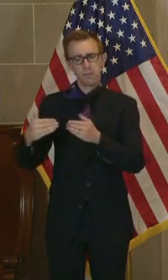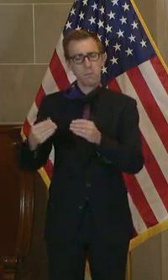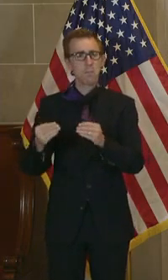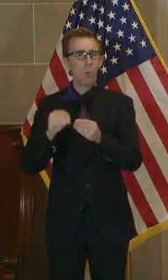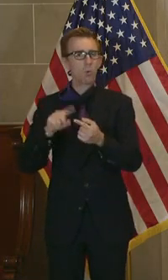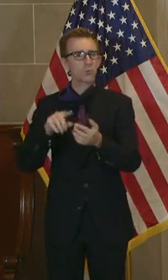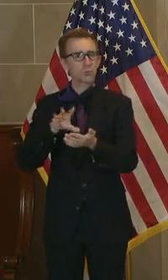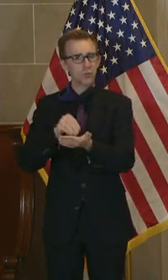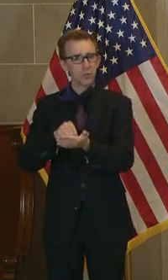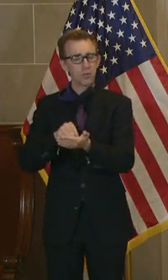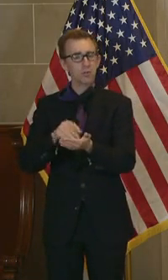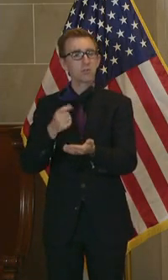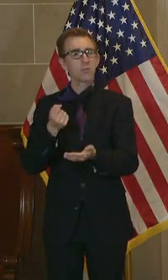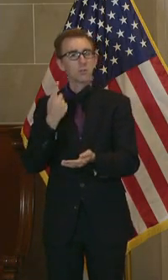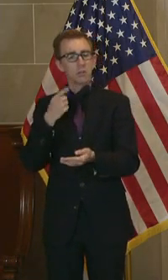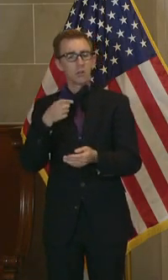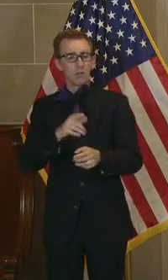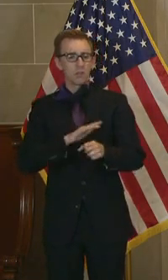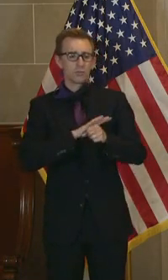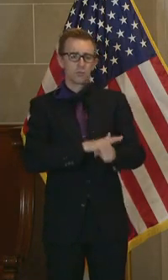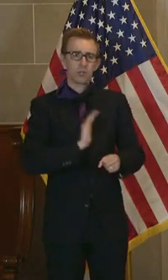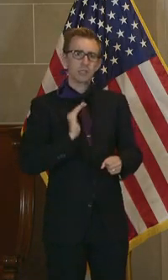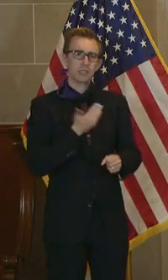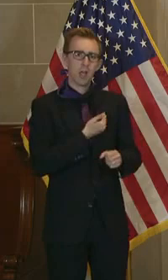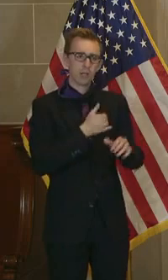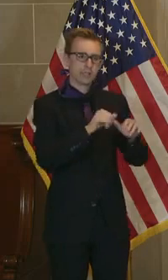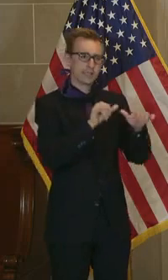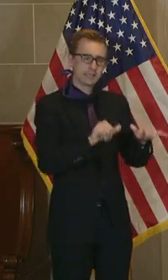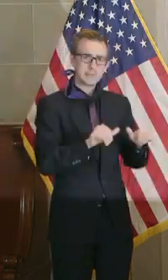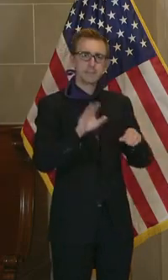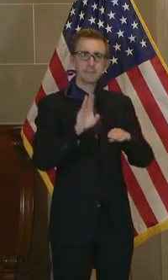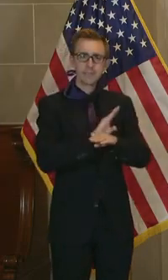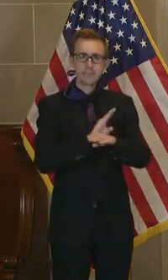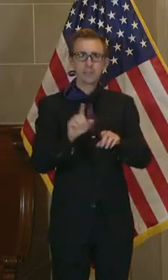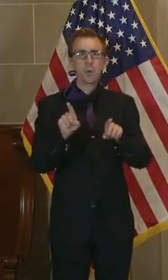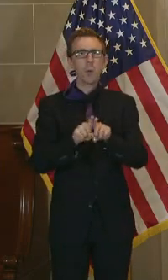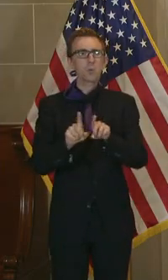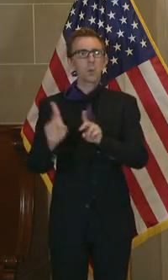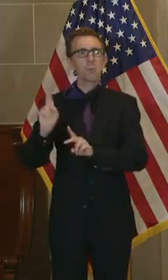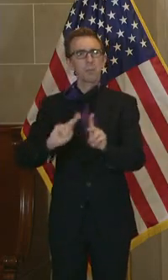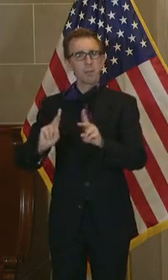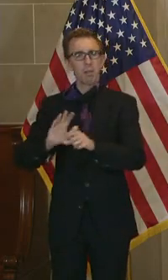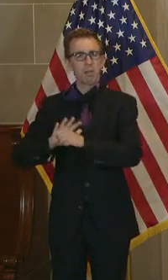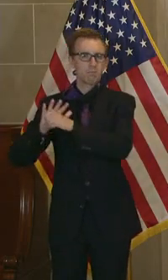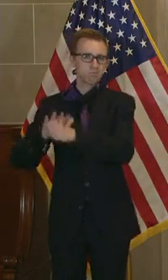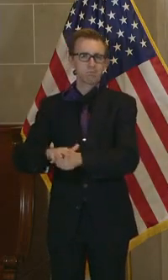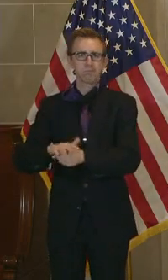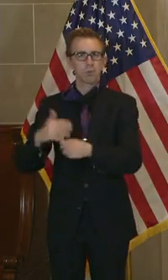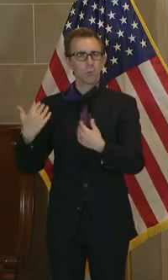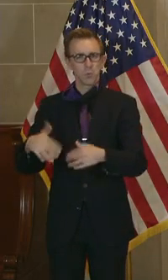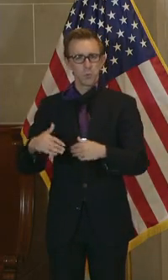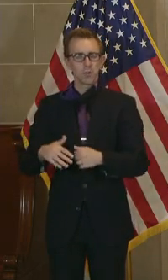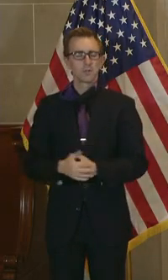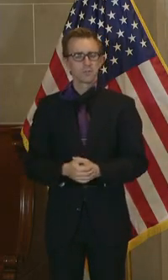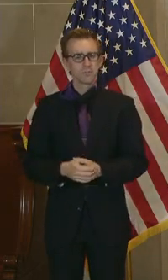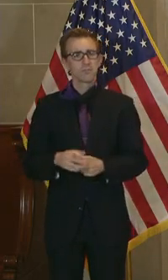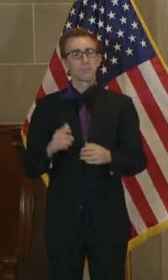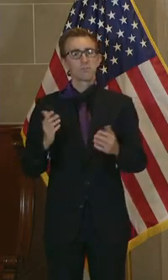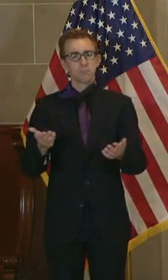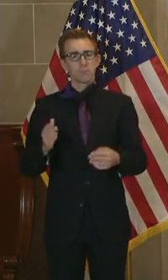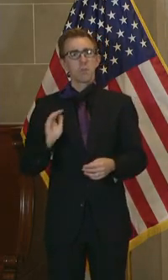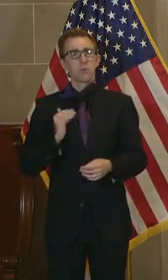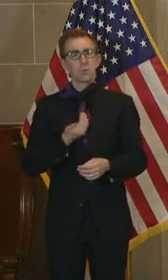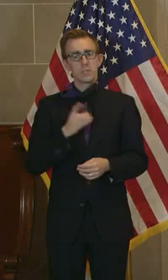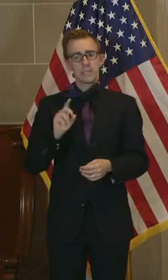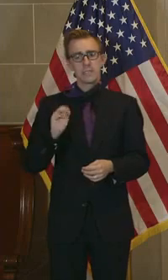only stressed our systems and businesses, it has also stressed our citizens. Therefore, the Missouri Department of Mental Health was